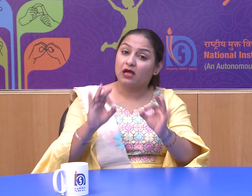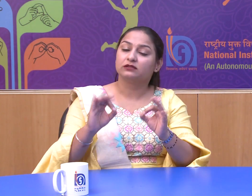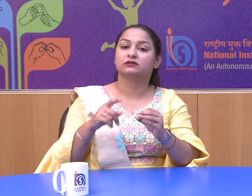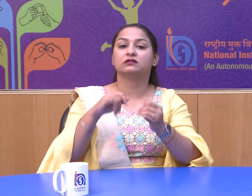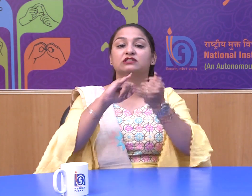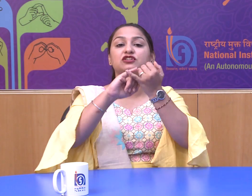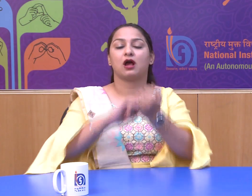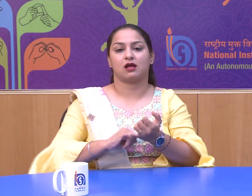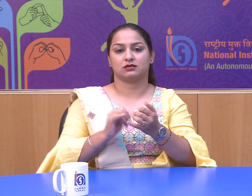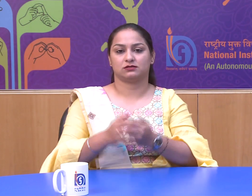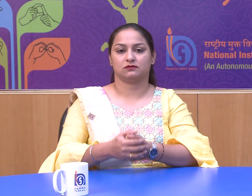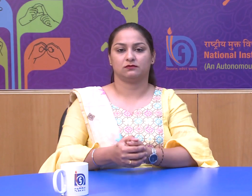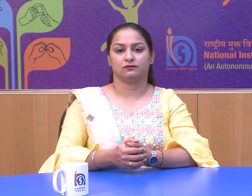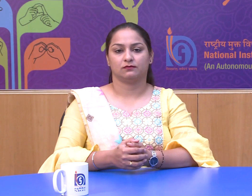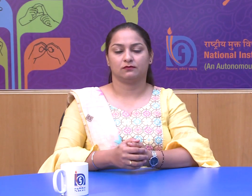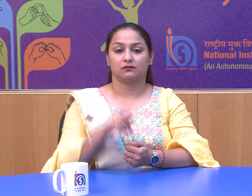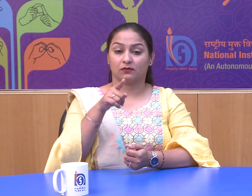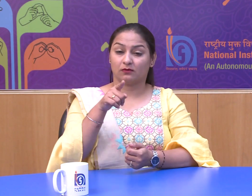Shakas. It was under